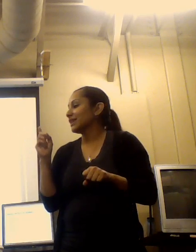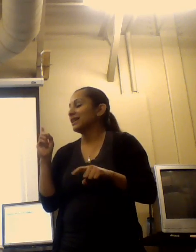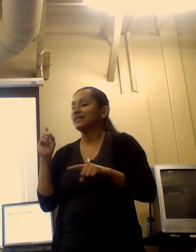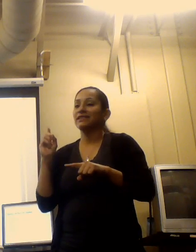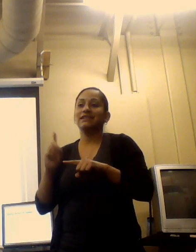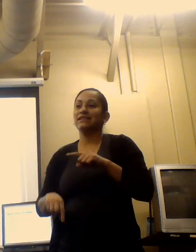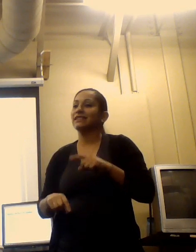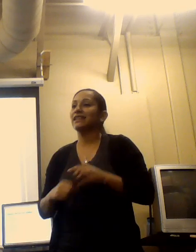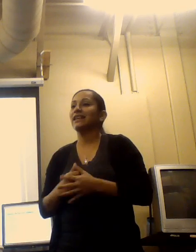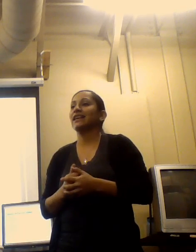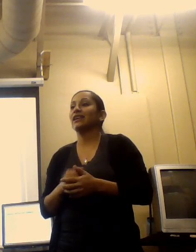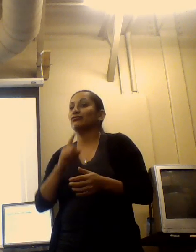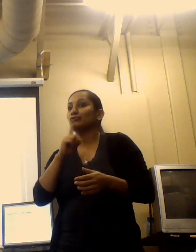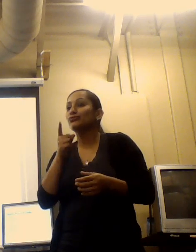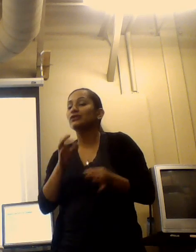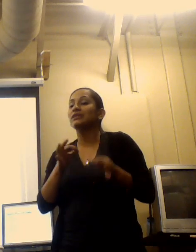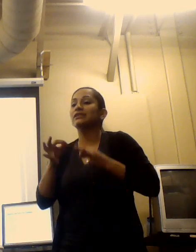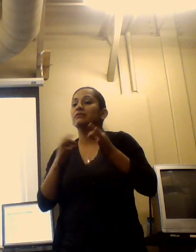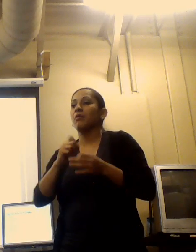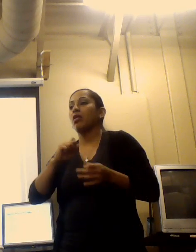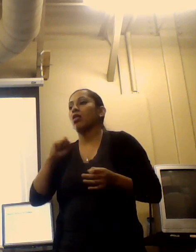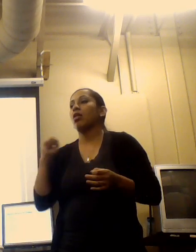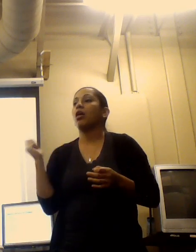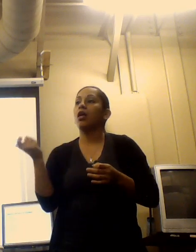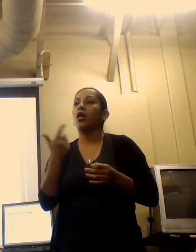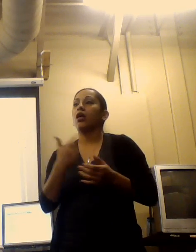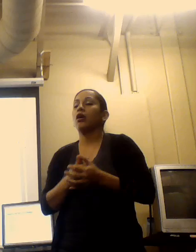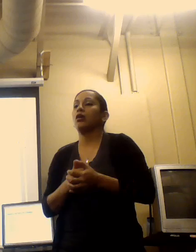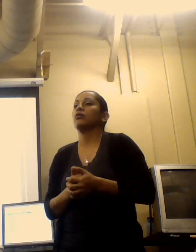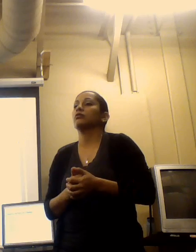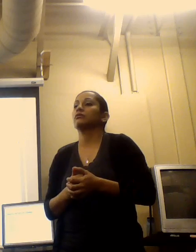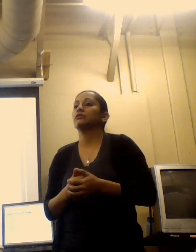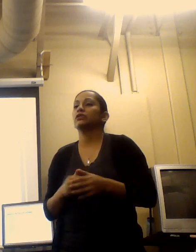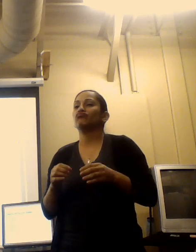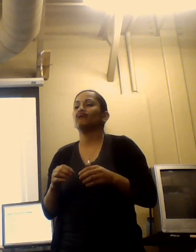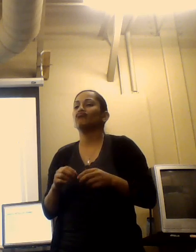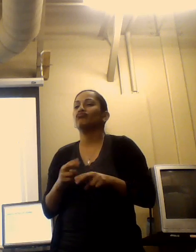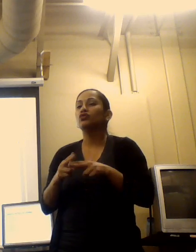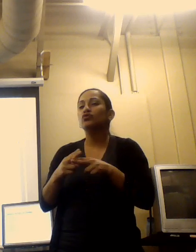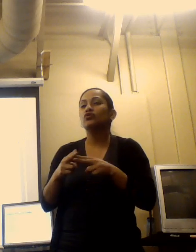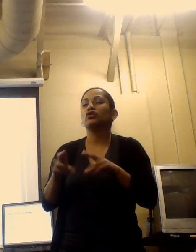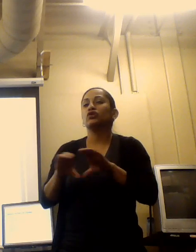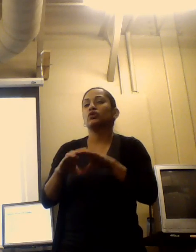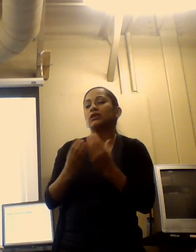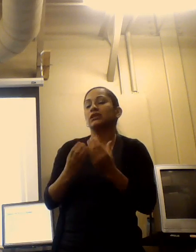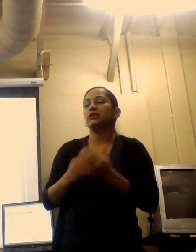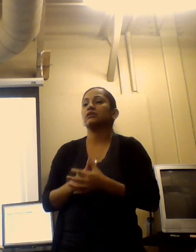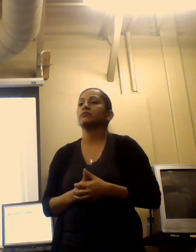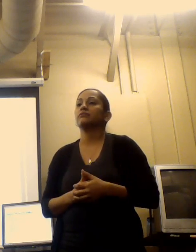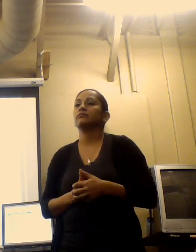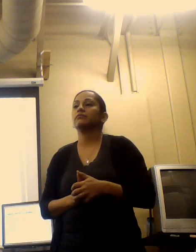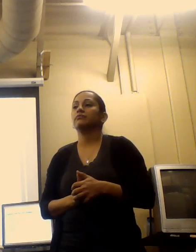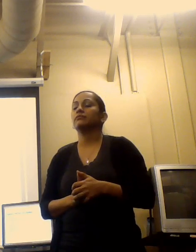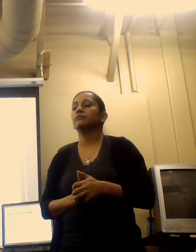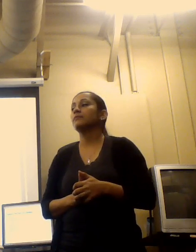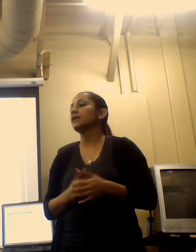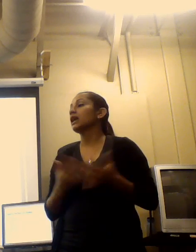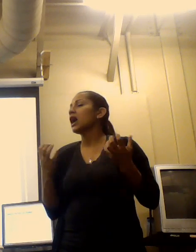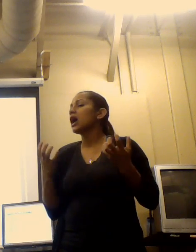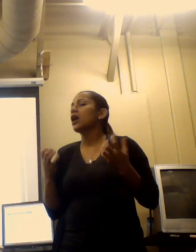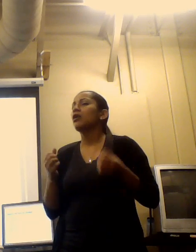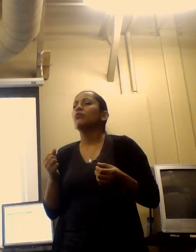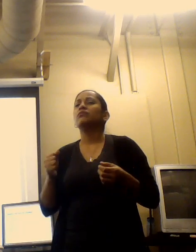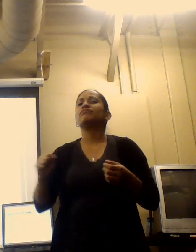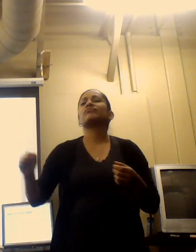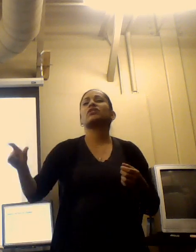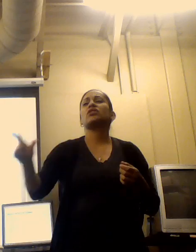terms, and I want you to start thinking about them, and then I want everyone to go home and be excited and take another class and